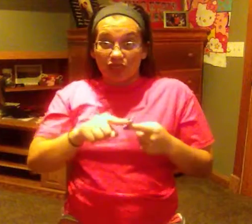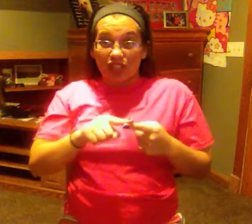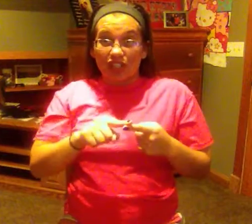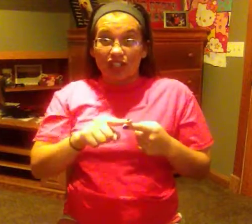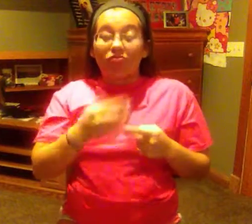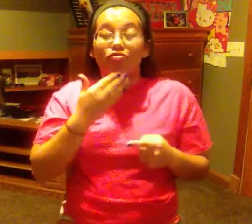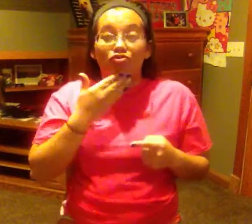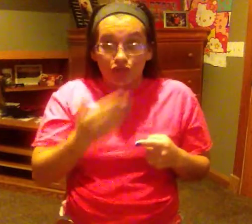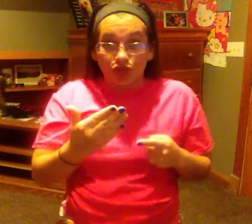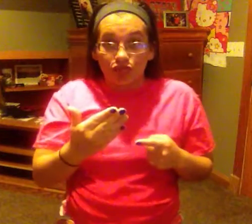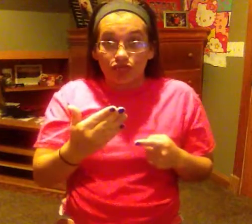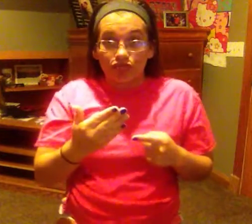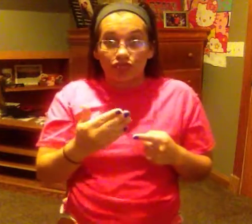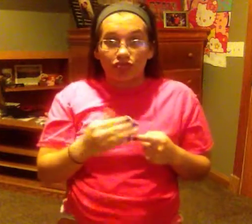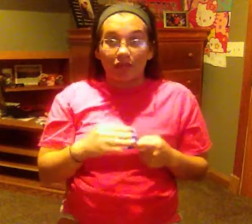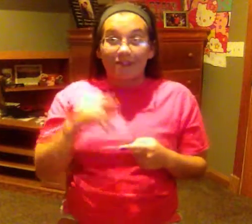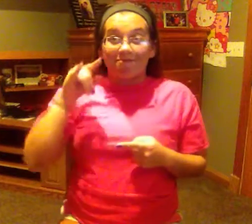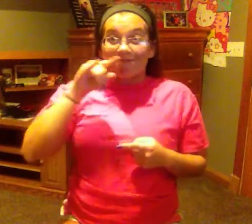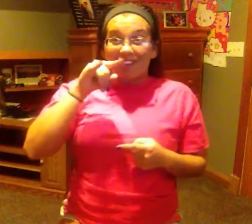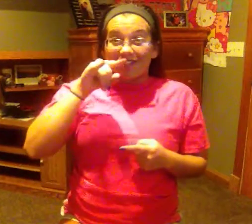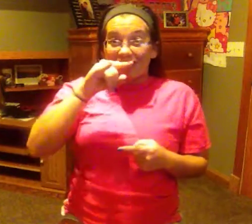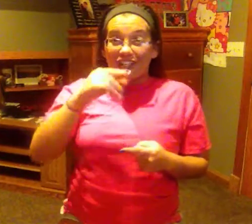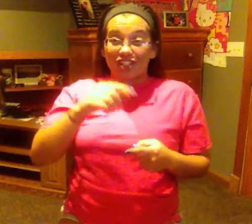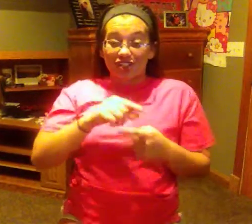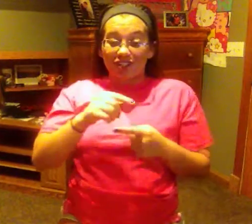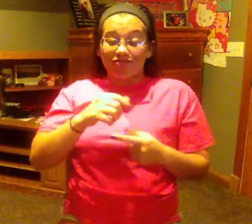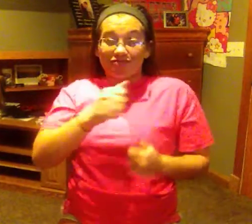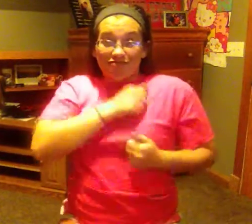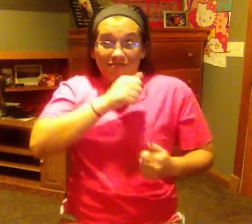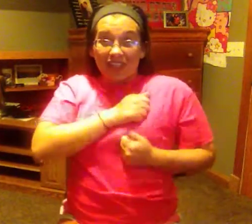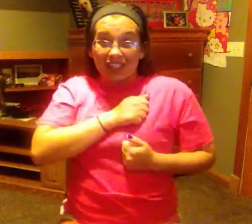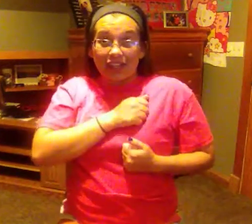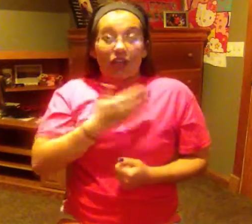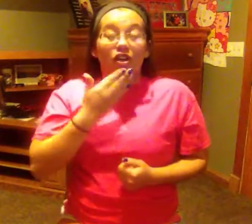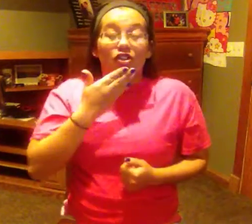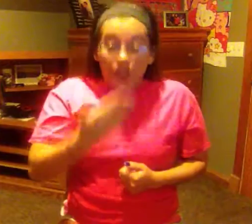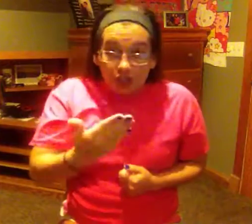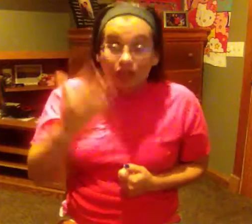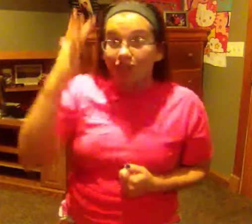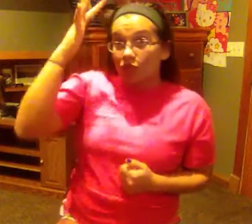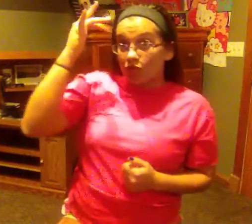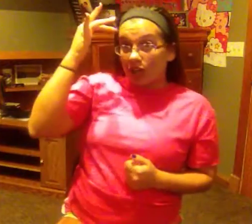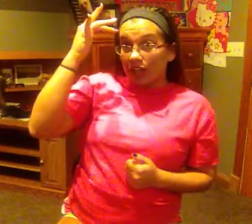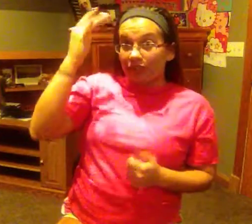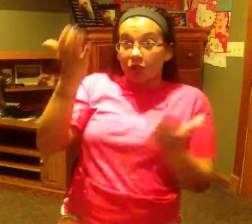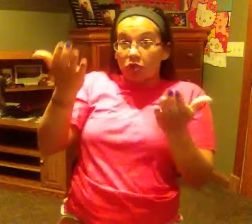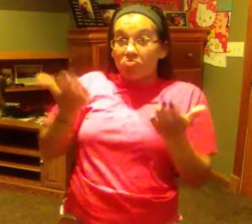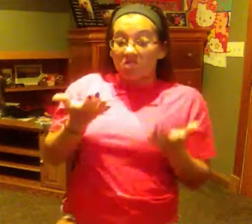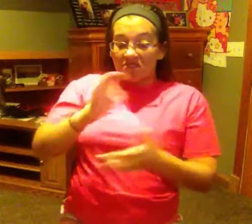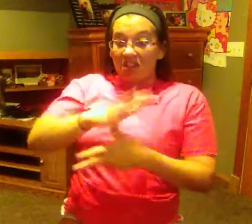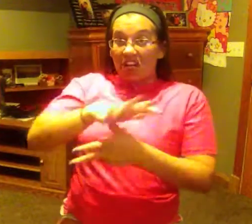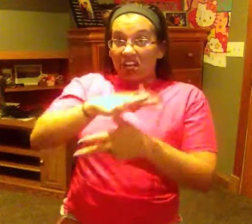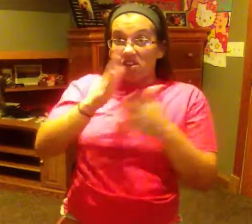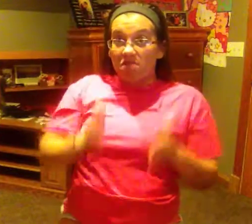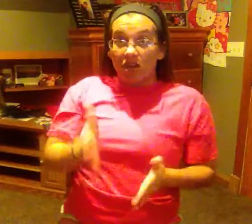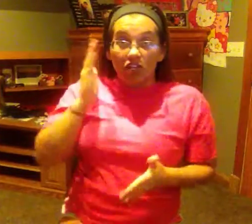a helicopter pilot. And after Warrant Officer Candidate School, if you qualify, you can move straight into flight training. It's the best